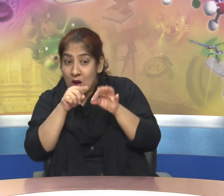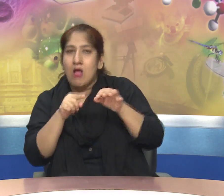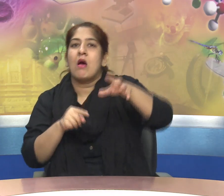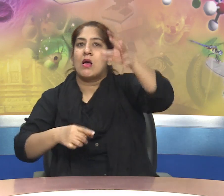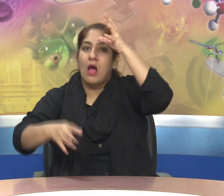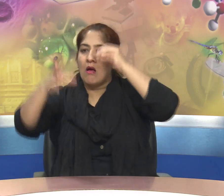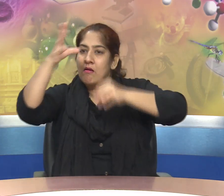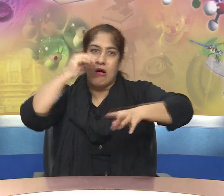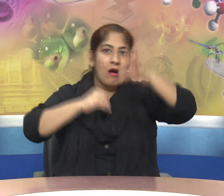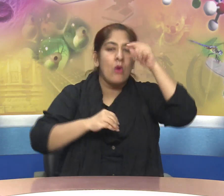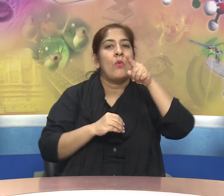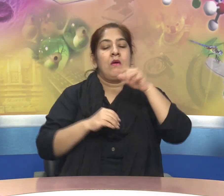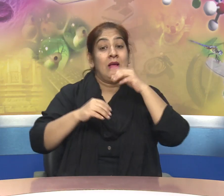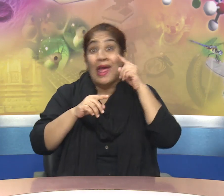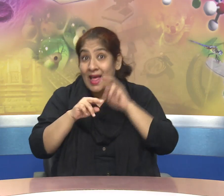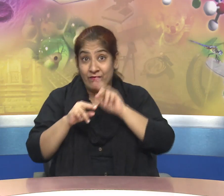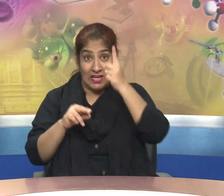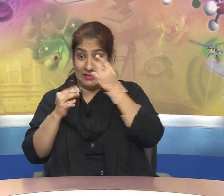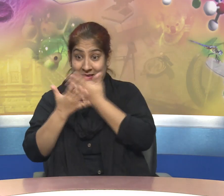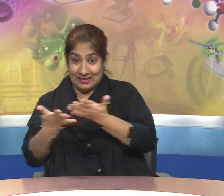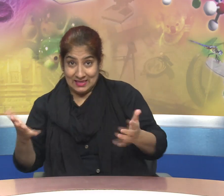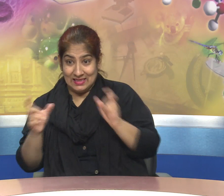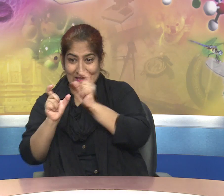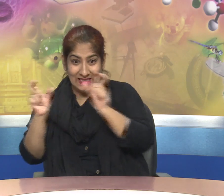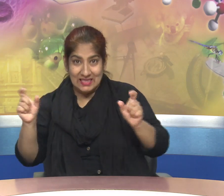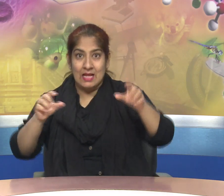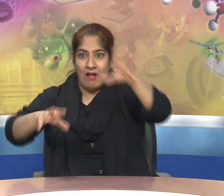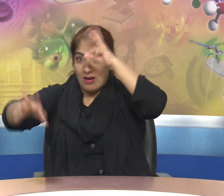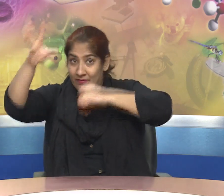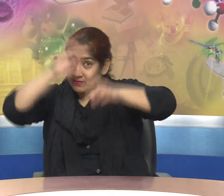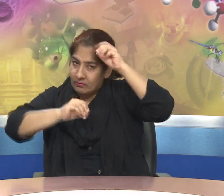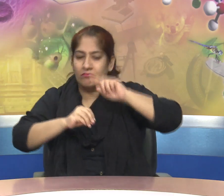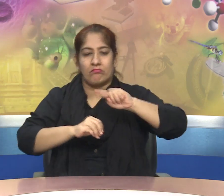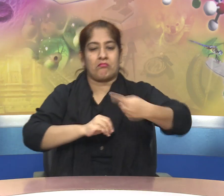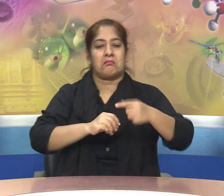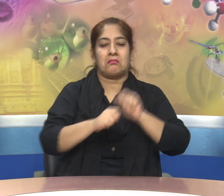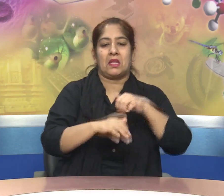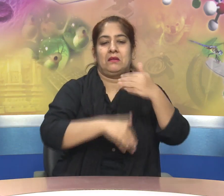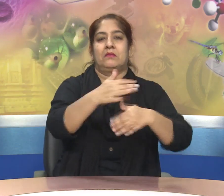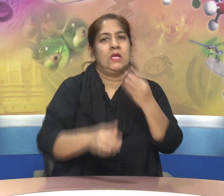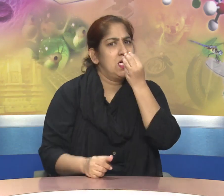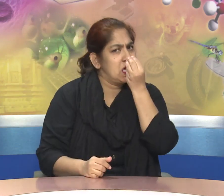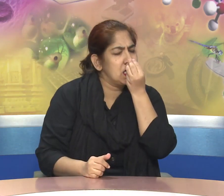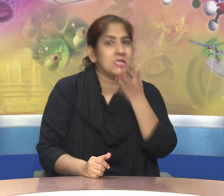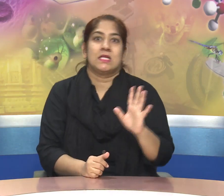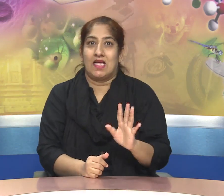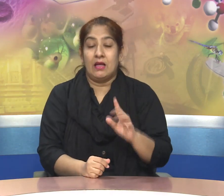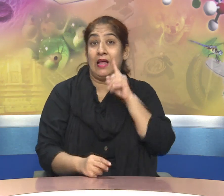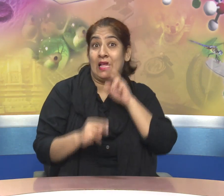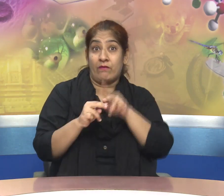and it is really important to have a look at these questions and then try to understand the answer. The answers